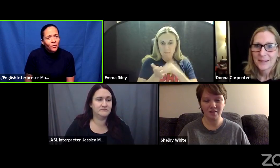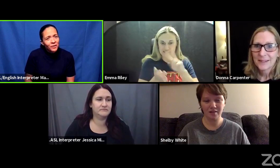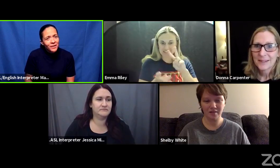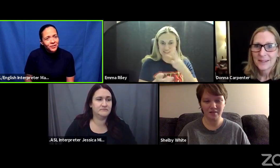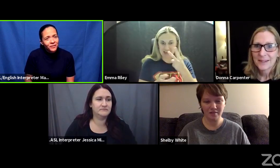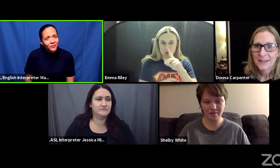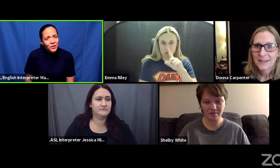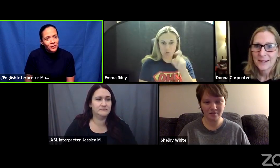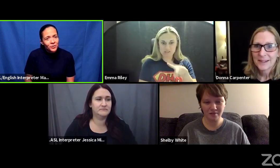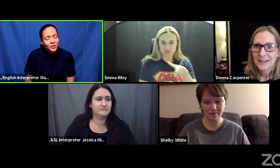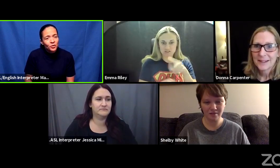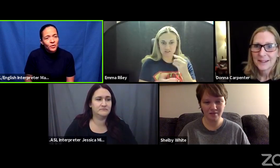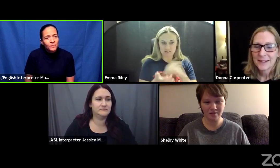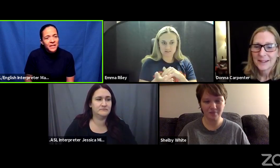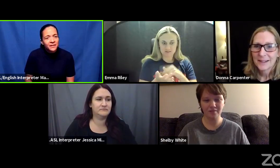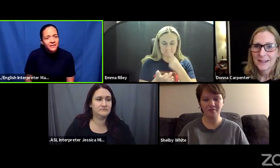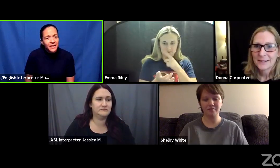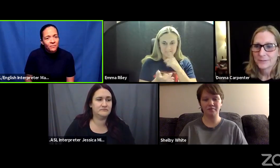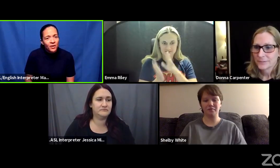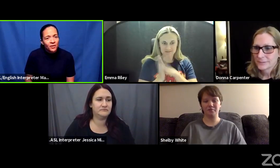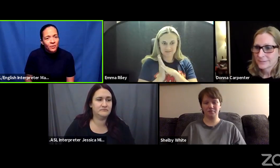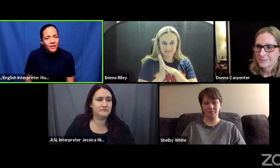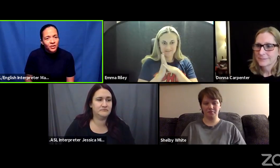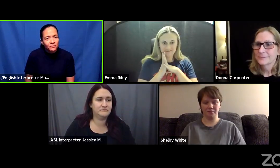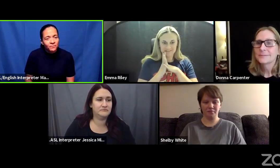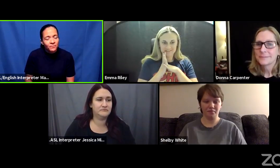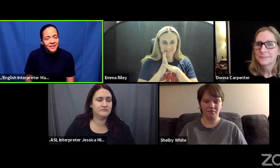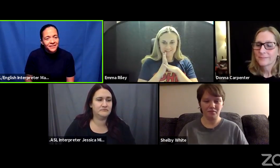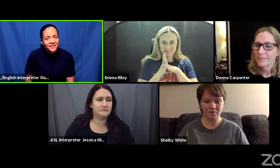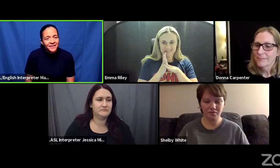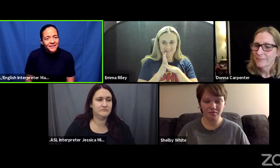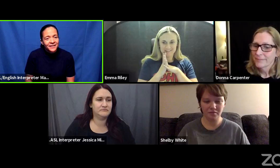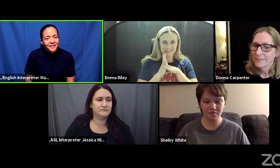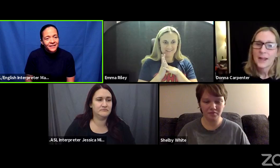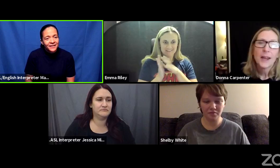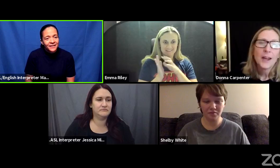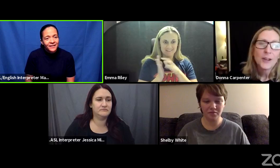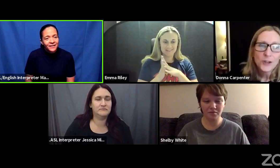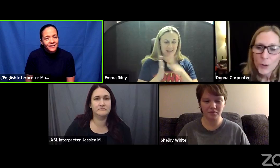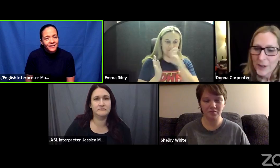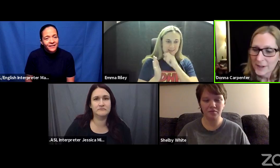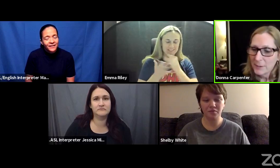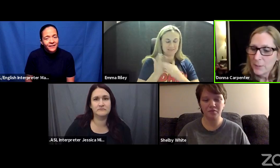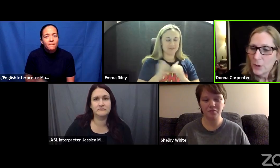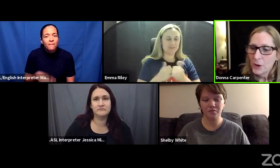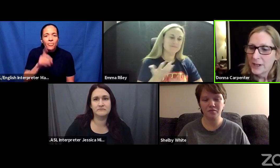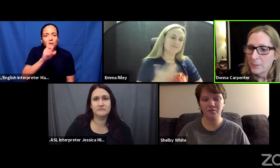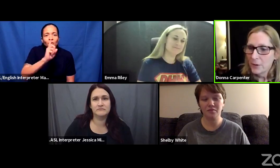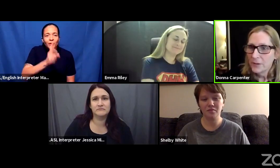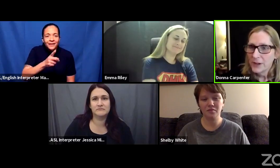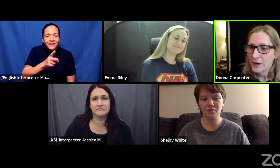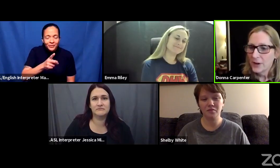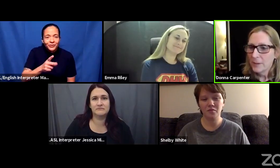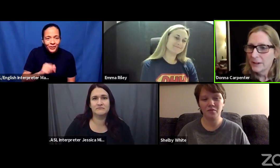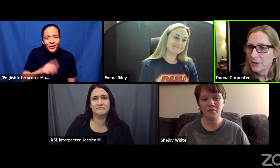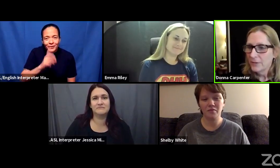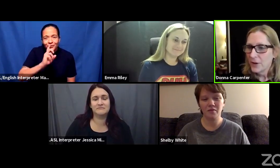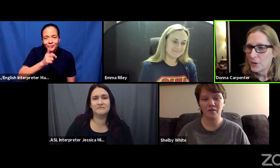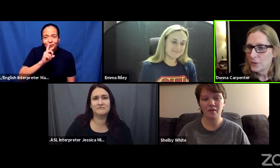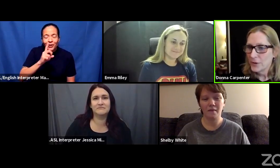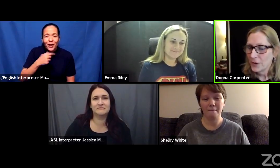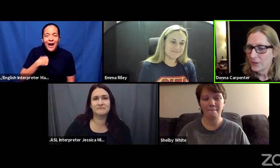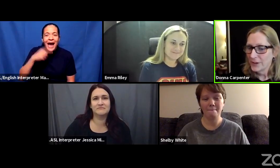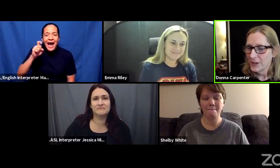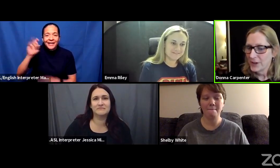Donna, a quick question for you. Could you repeat the second part of the question, please? Sure. Let me pull it up over here on my